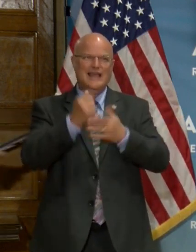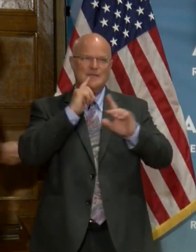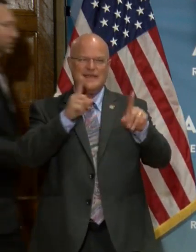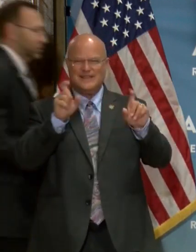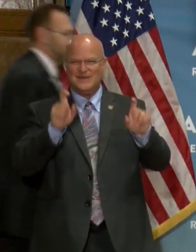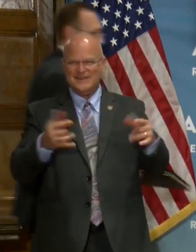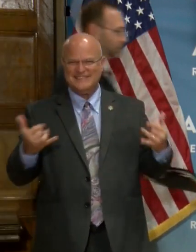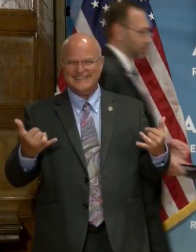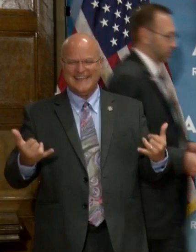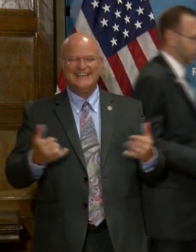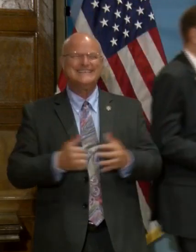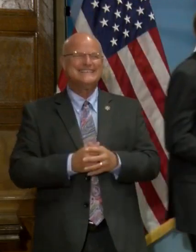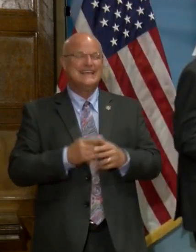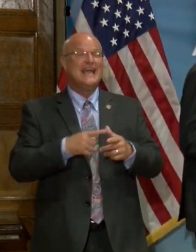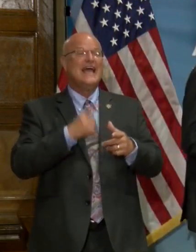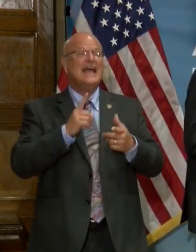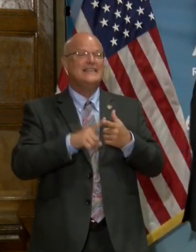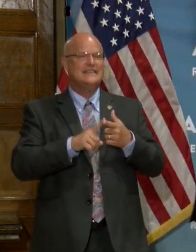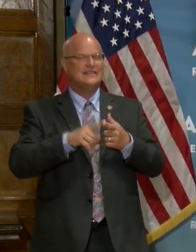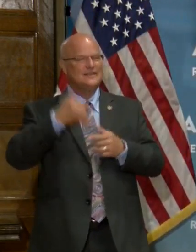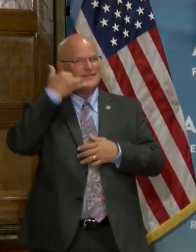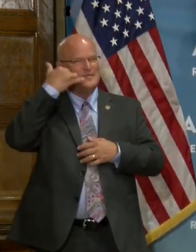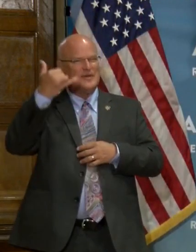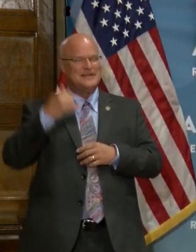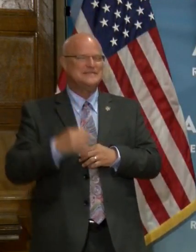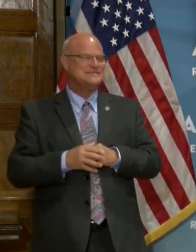that question there, and then we're going to go remotely.